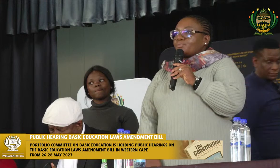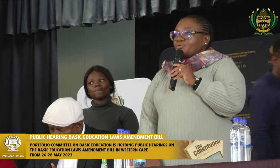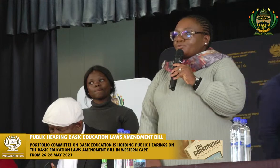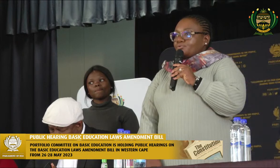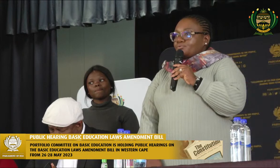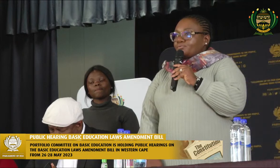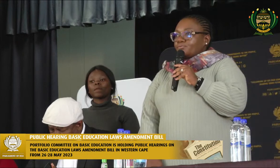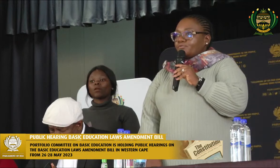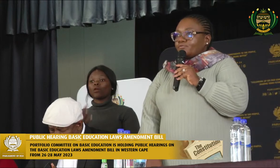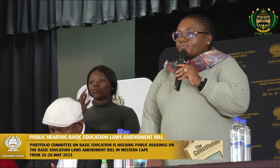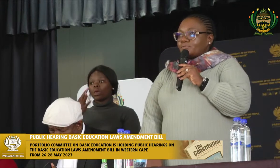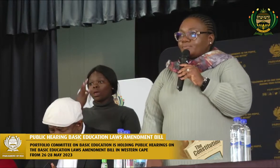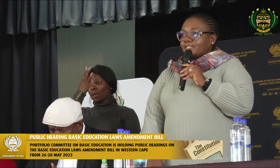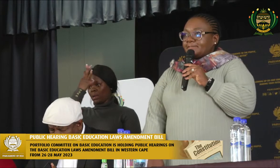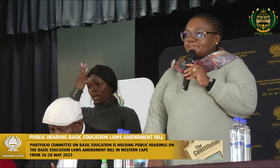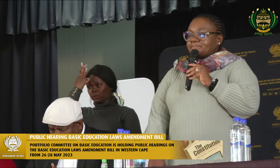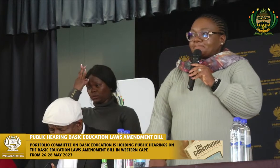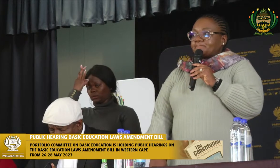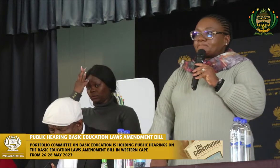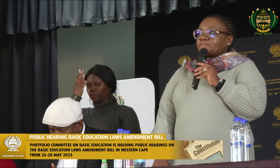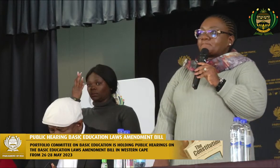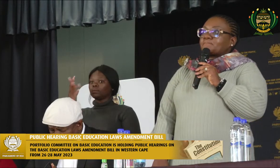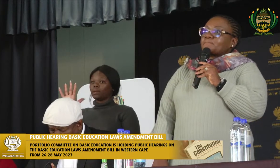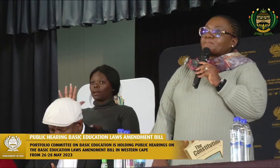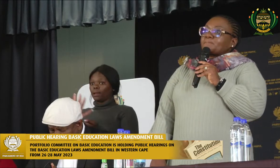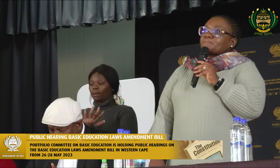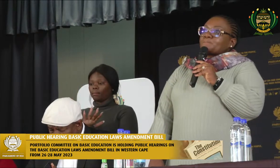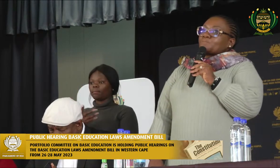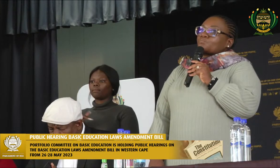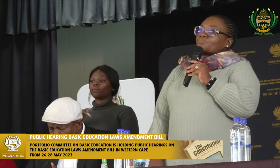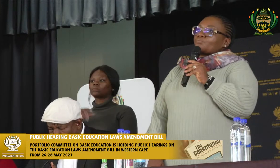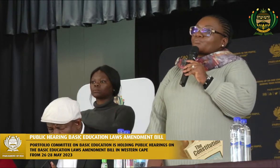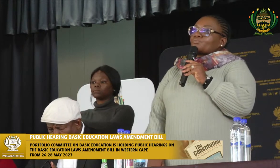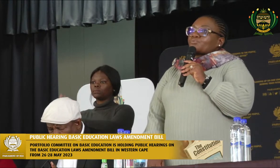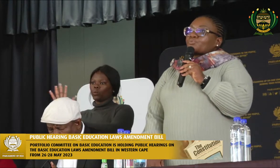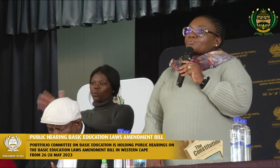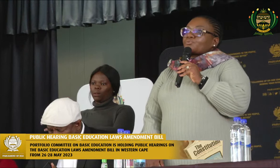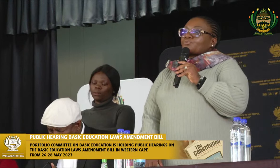we are stopping you from speaking.